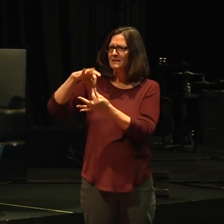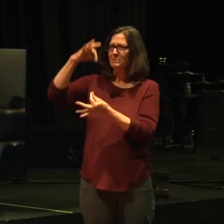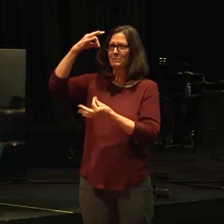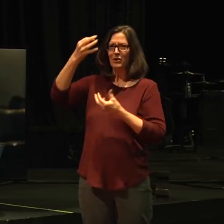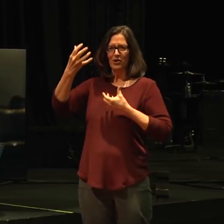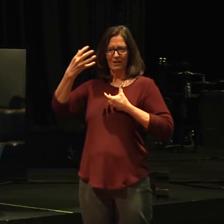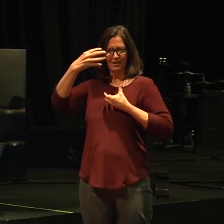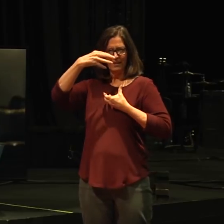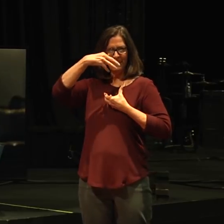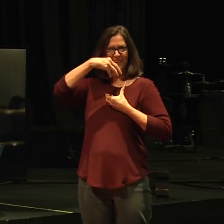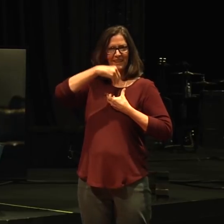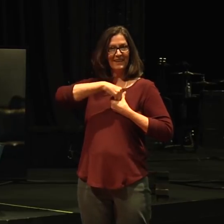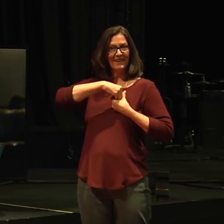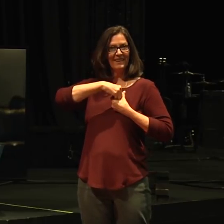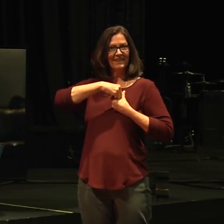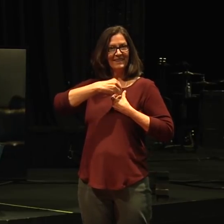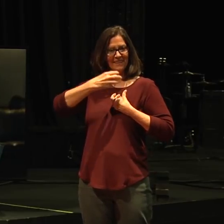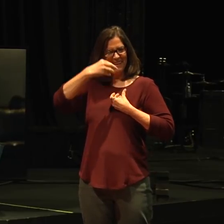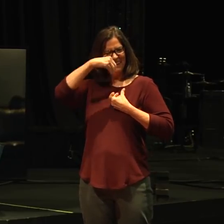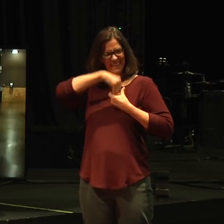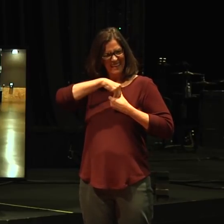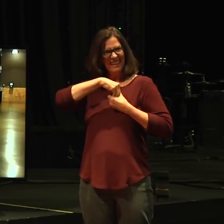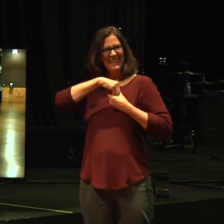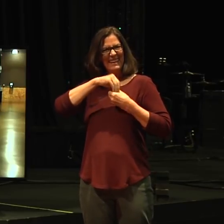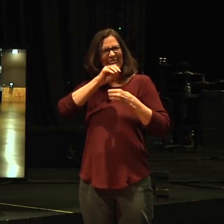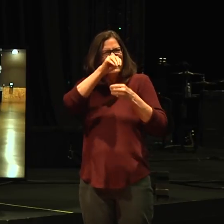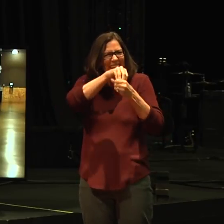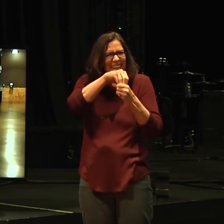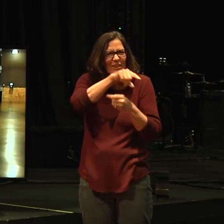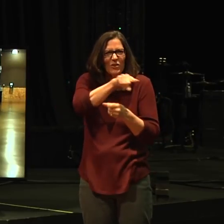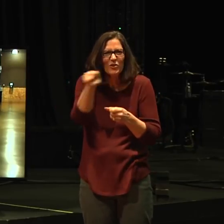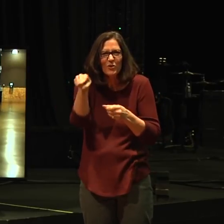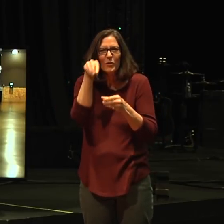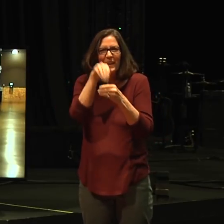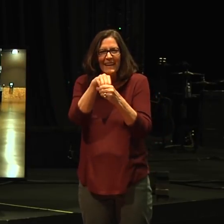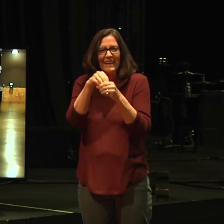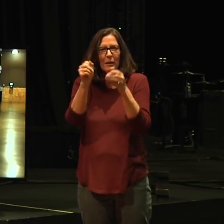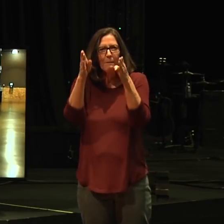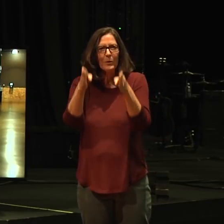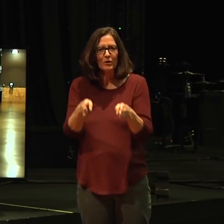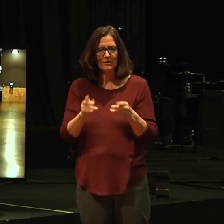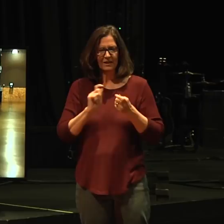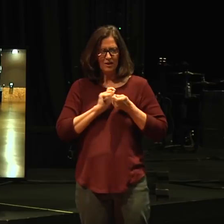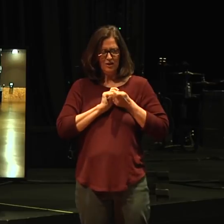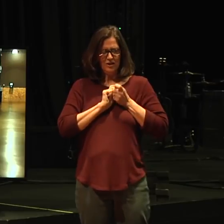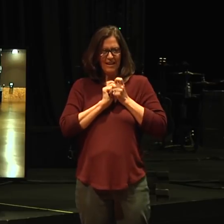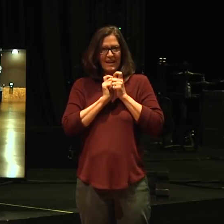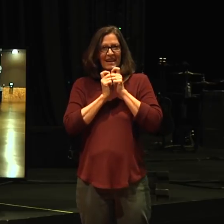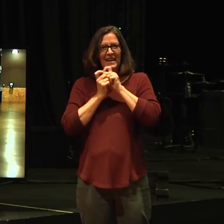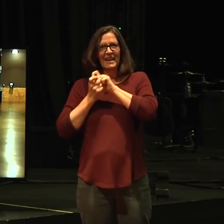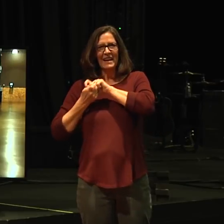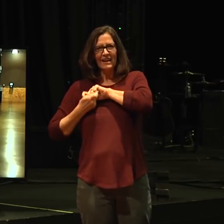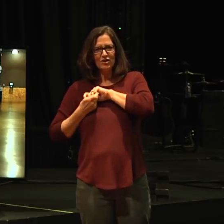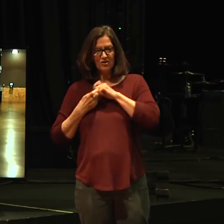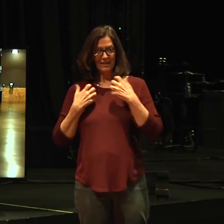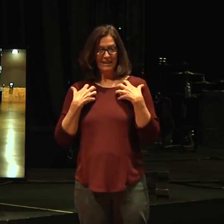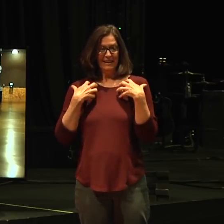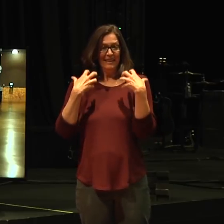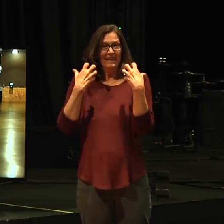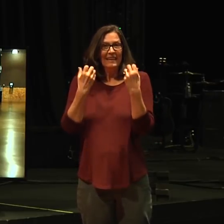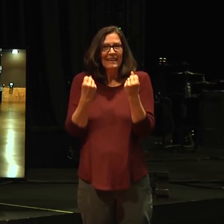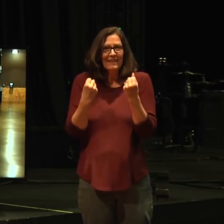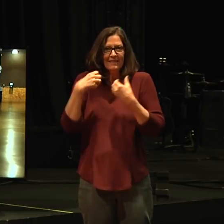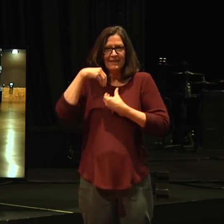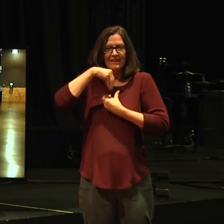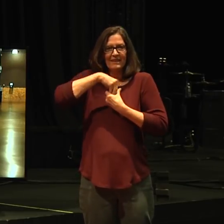like in a person, like changing you from the inside out, healing you from the inside out, not